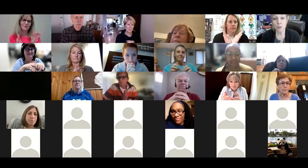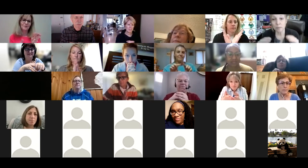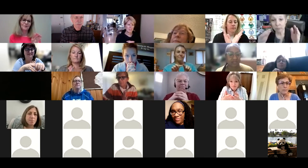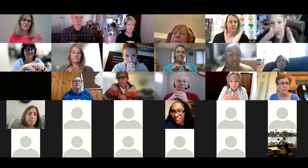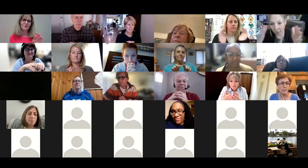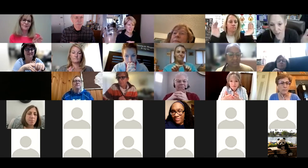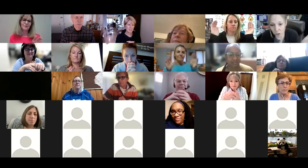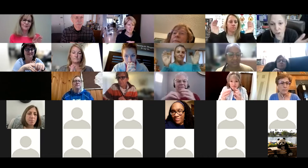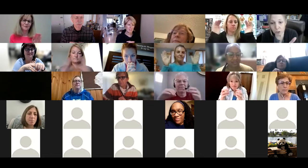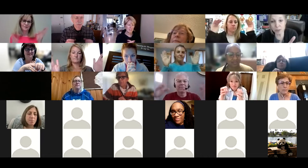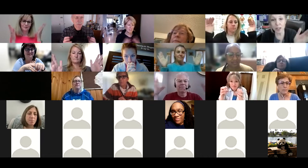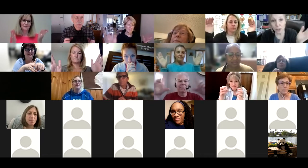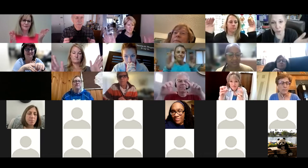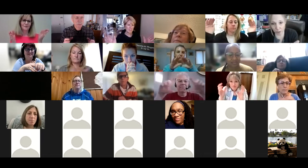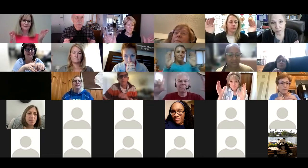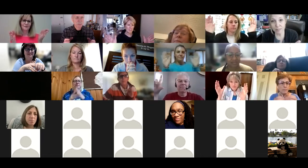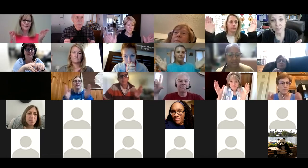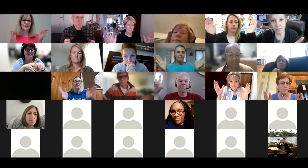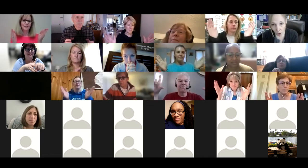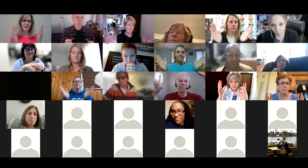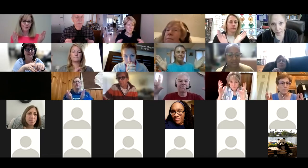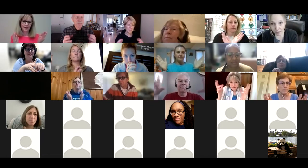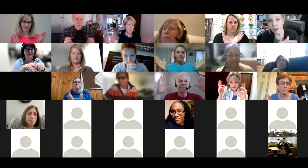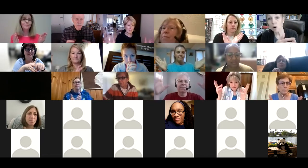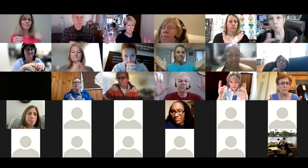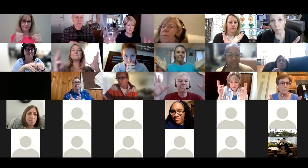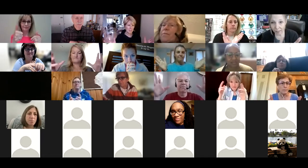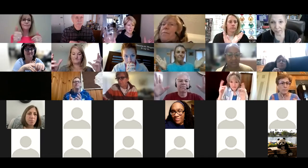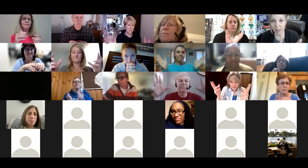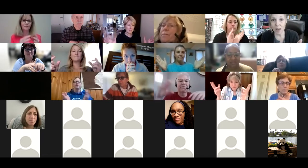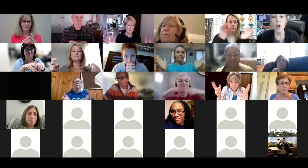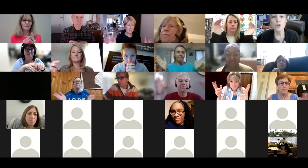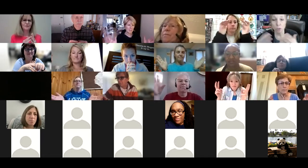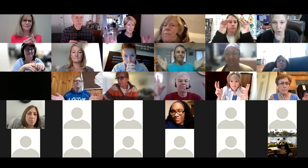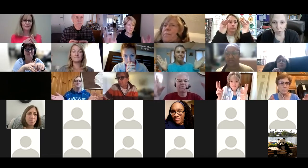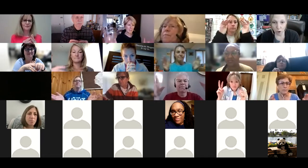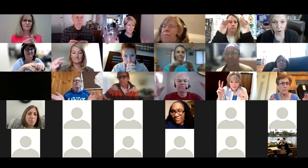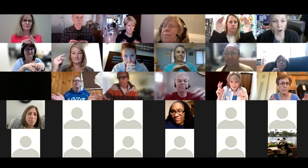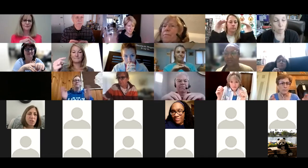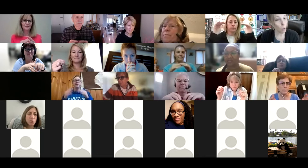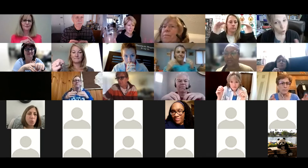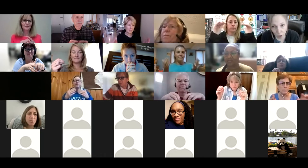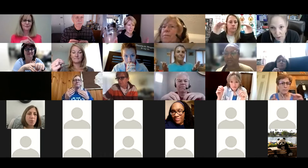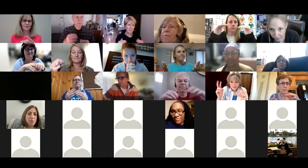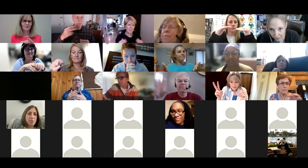introduce your topic with your orange sentences,